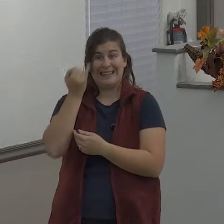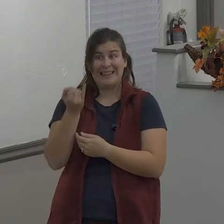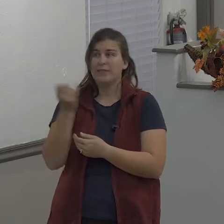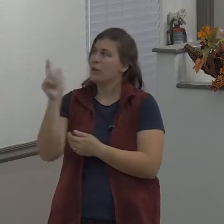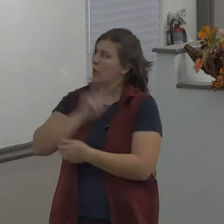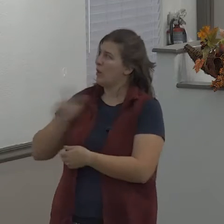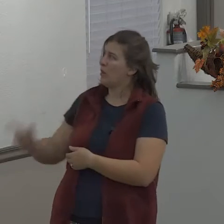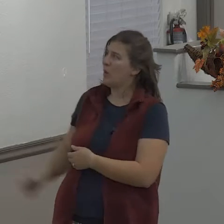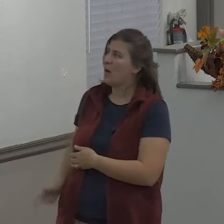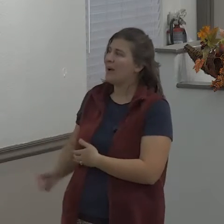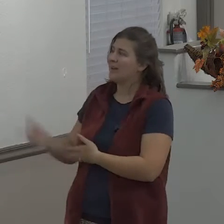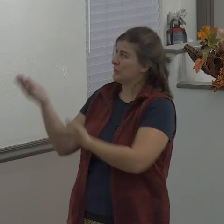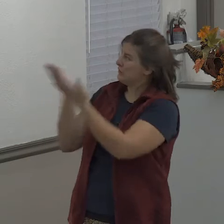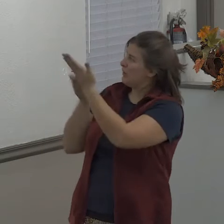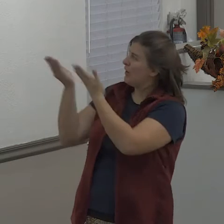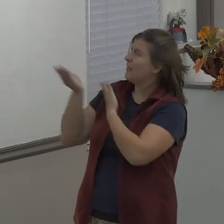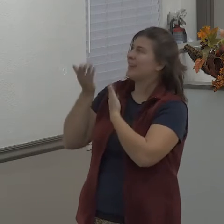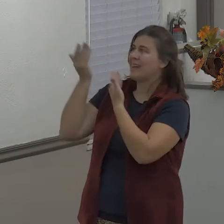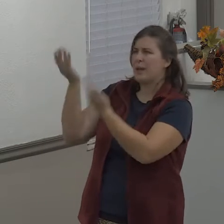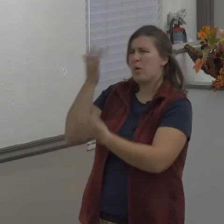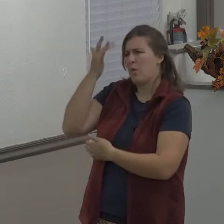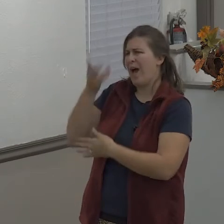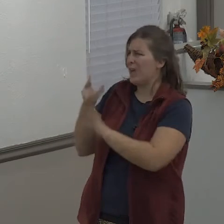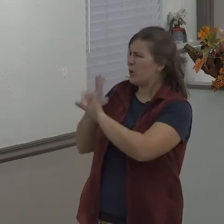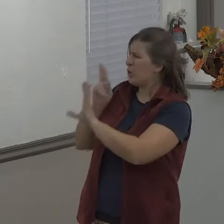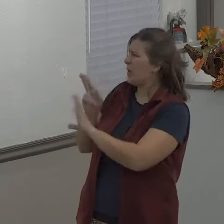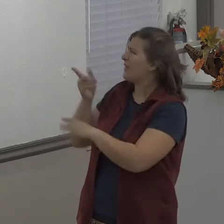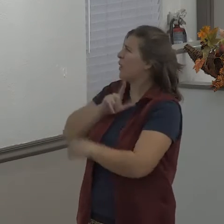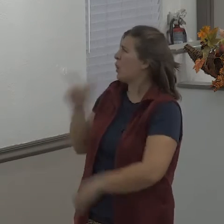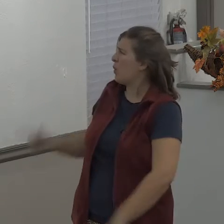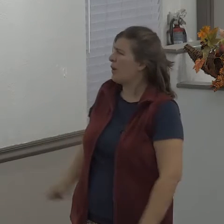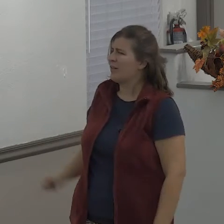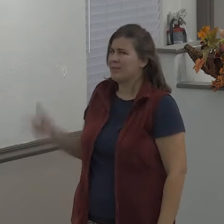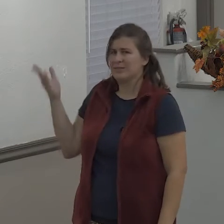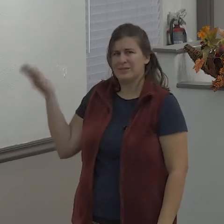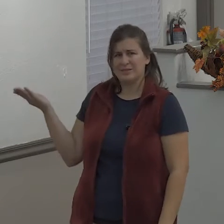And if it's the Lord, then why would I ever quit on the Lord?